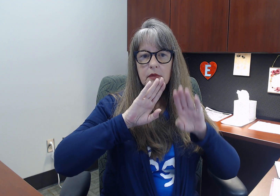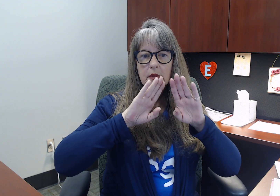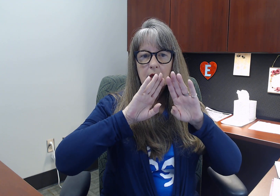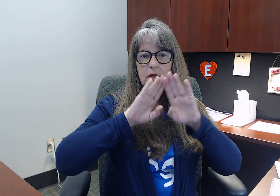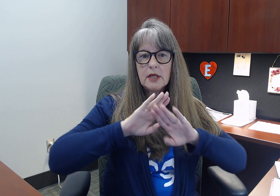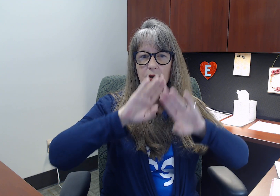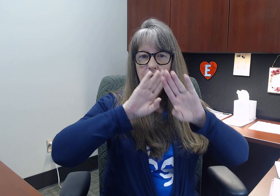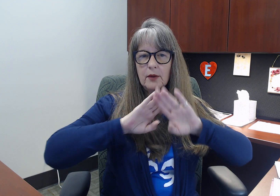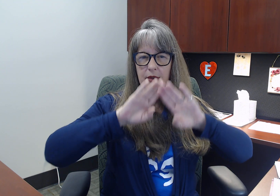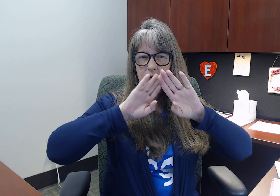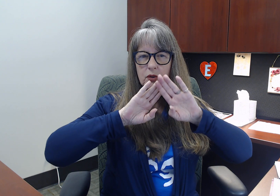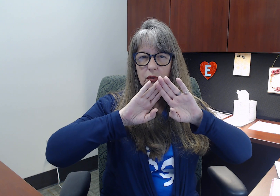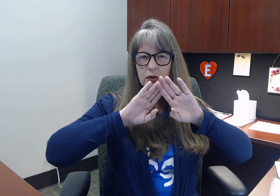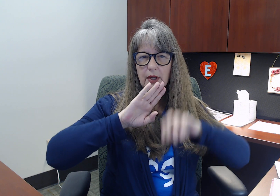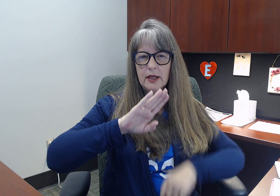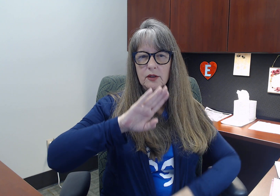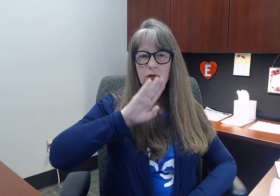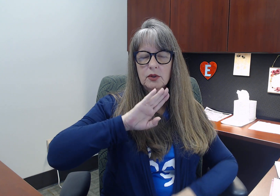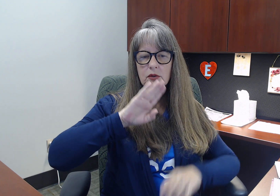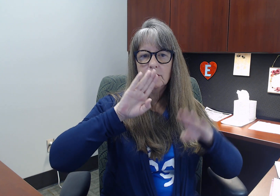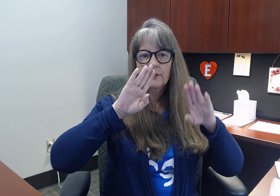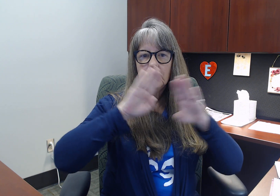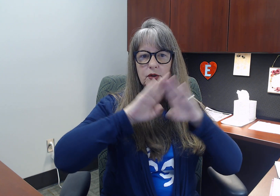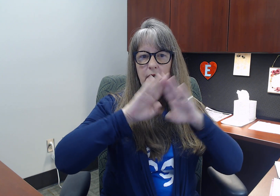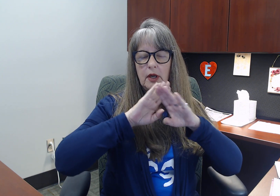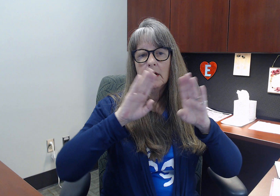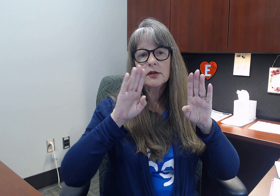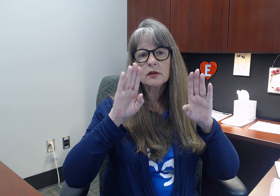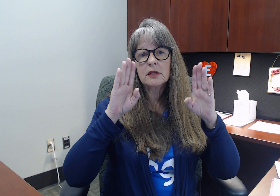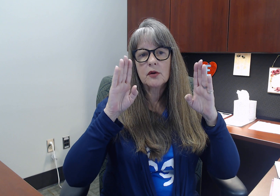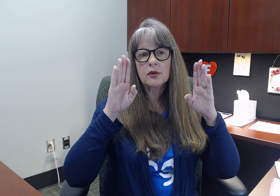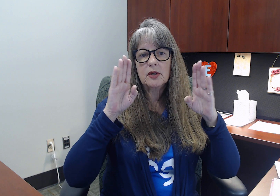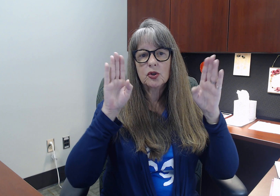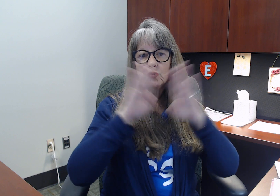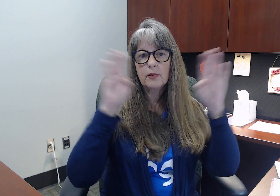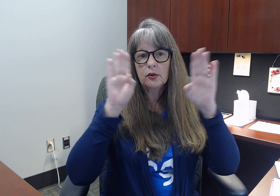Because you can't really do it towards your hand. You would do frustrated. And this also means trouble.